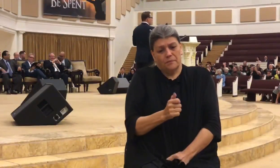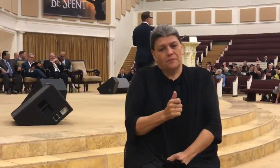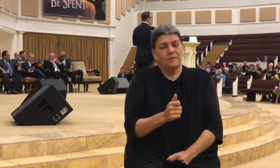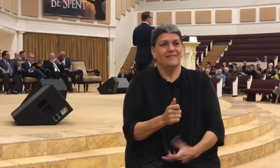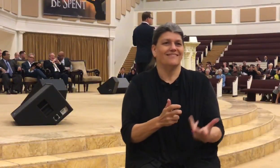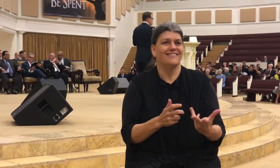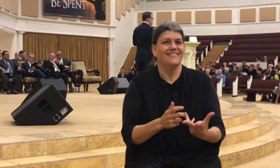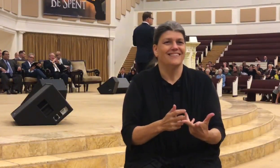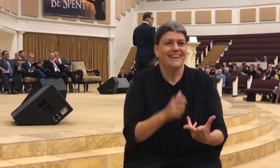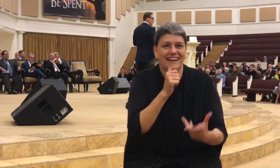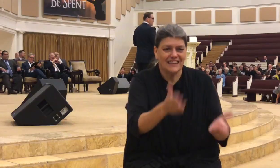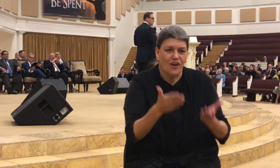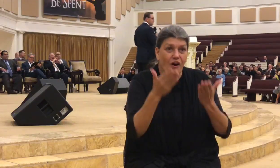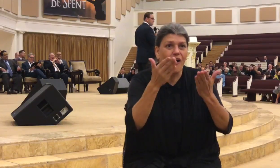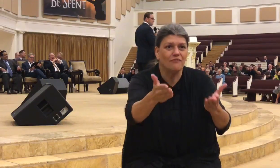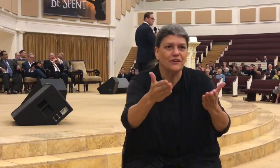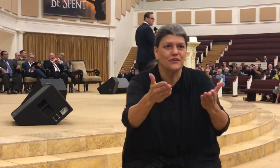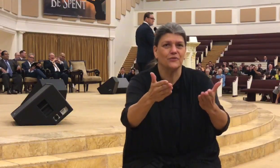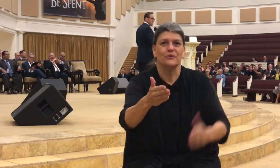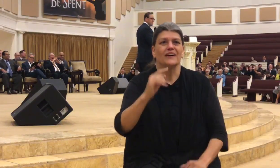you. I mean, I didn't offer you a Snickers bar.